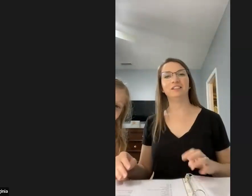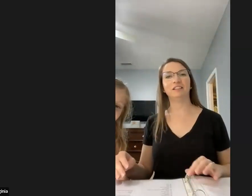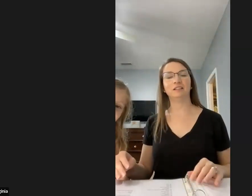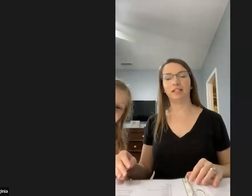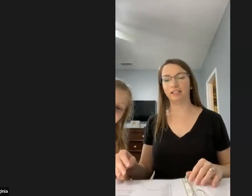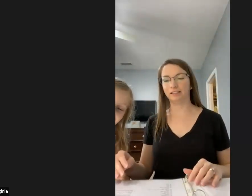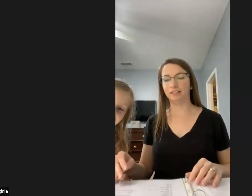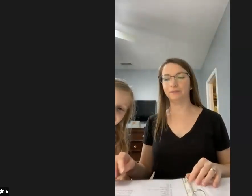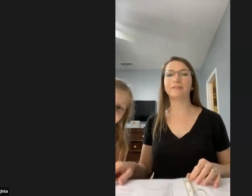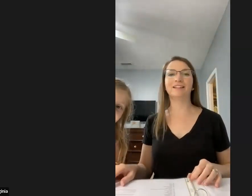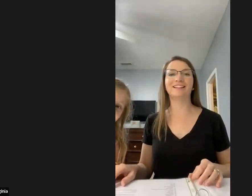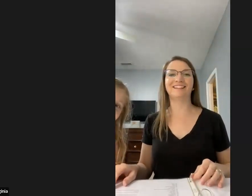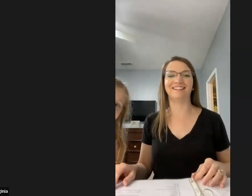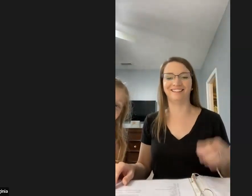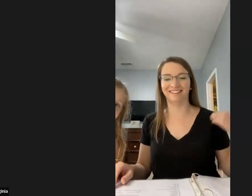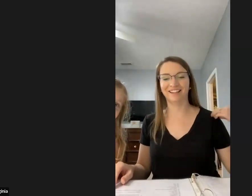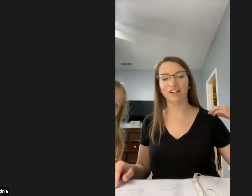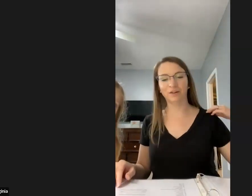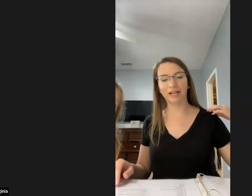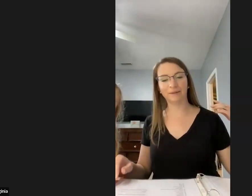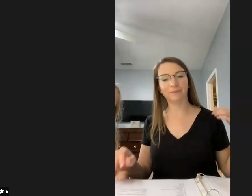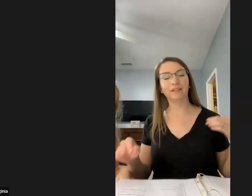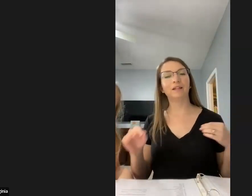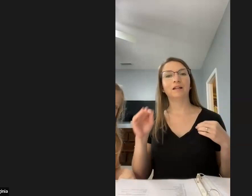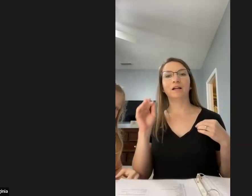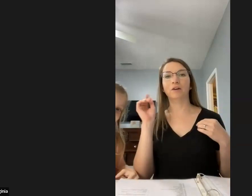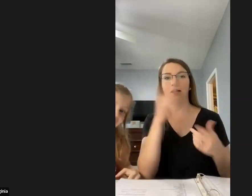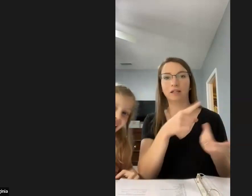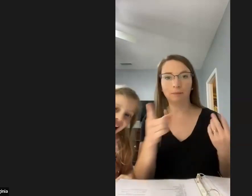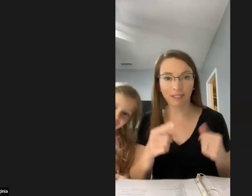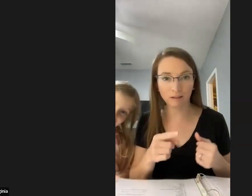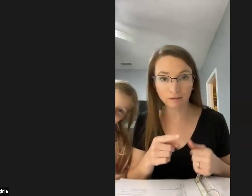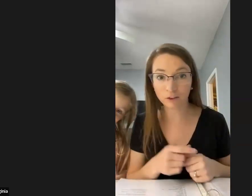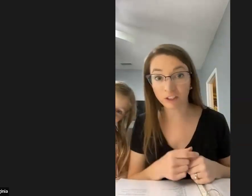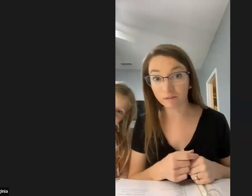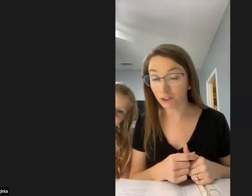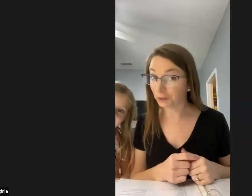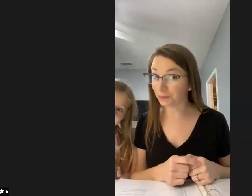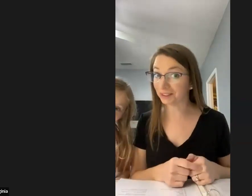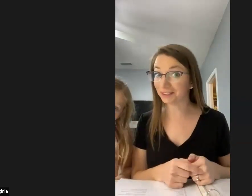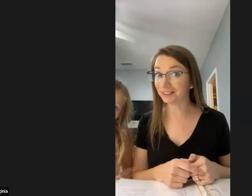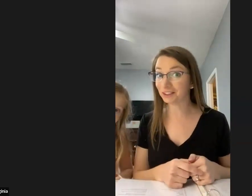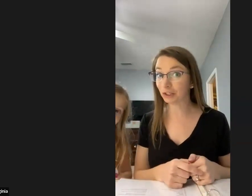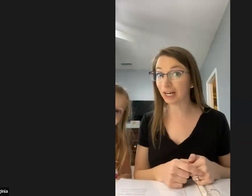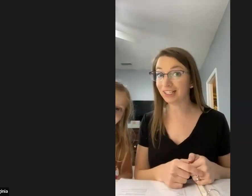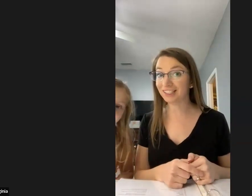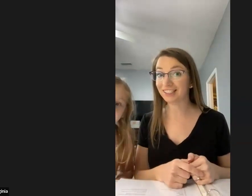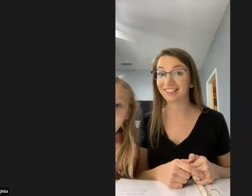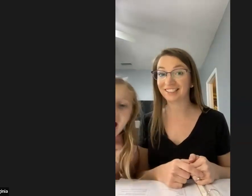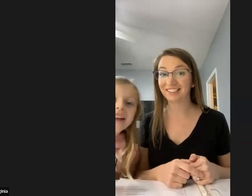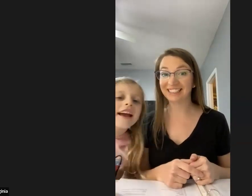Keep getting the antsy. Okay. All right. Anybody else? Jennifer, you want to try?